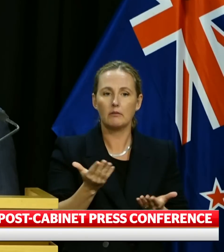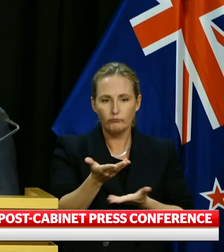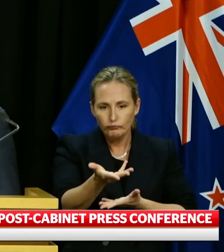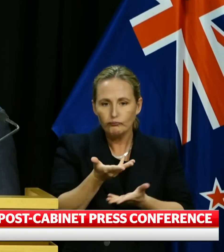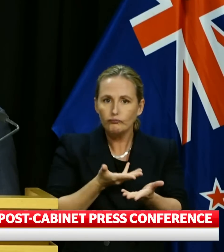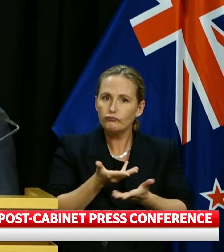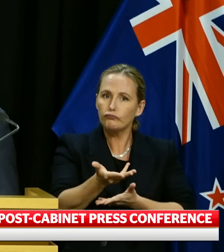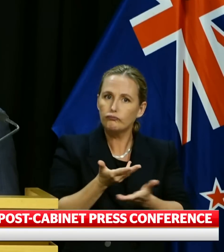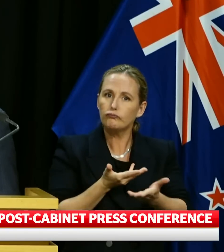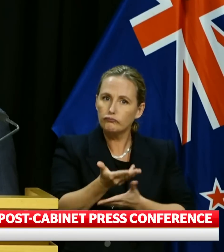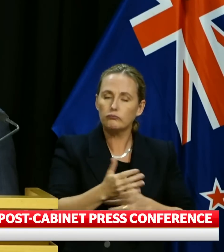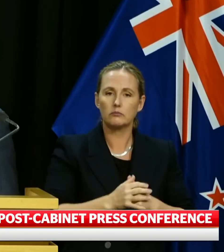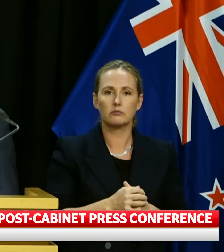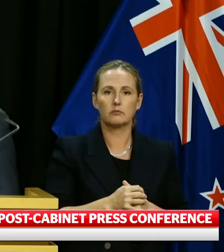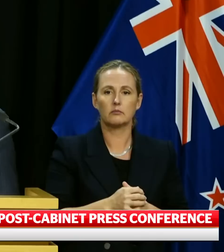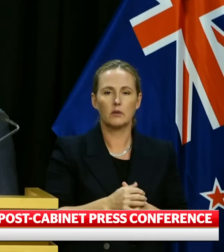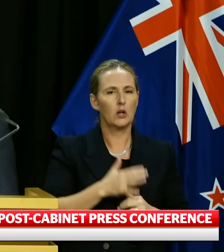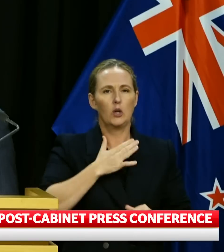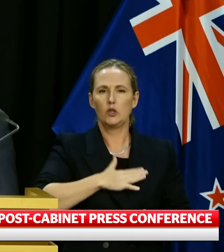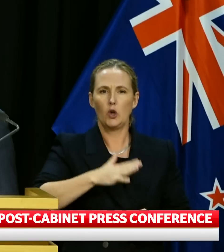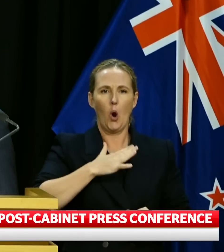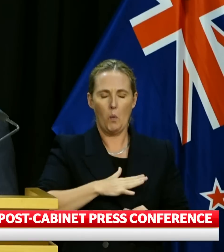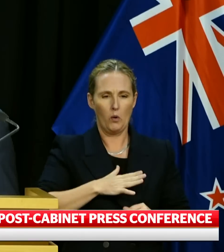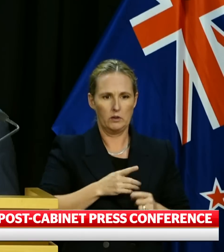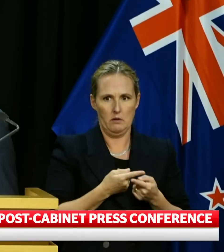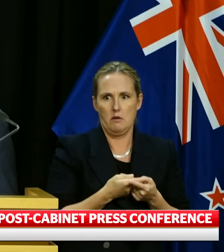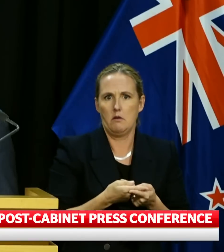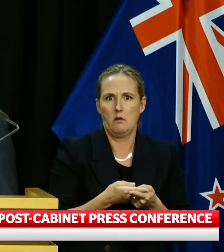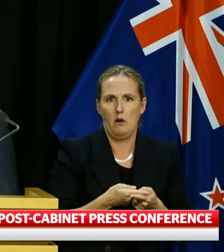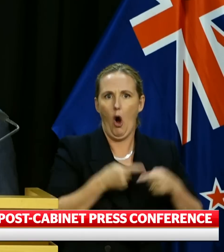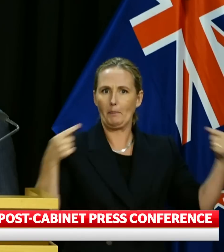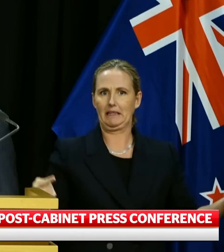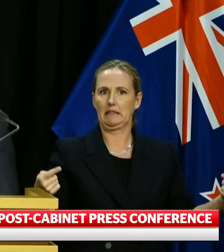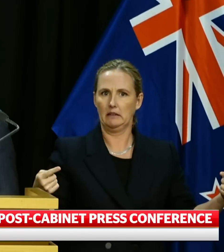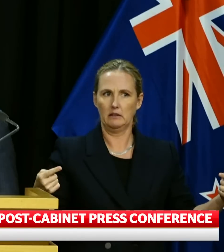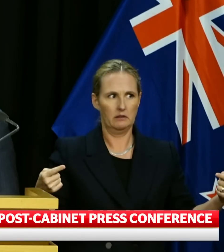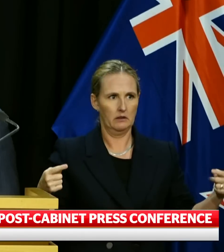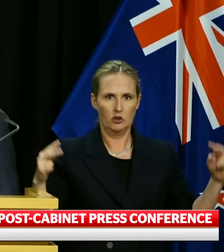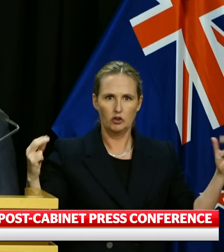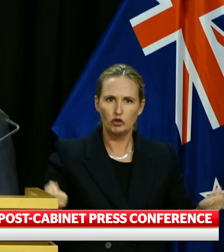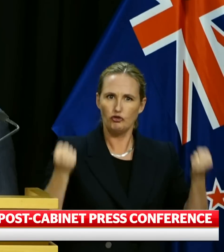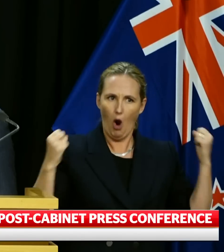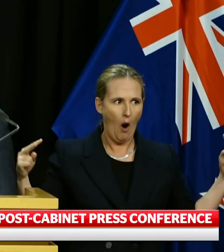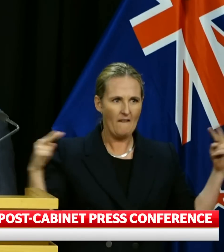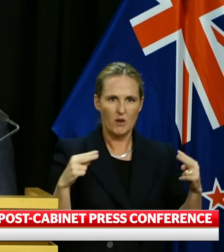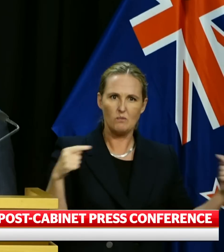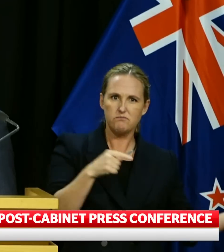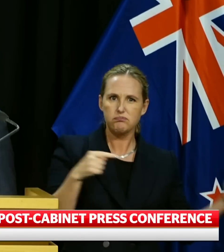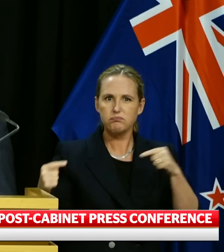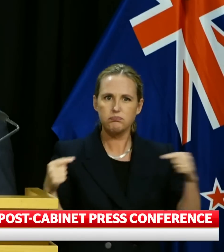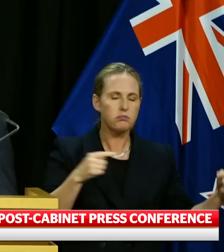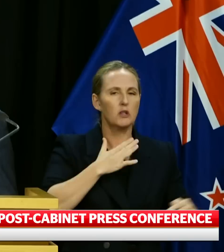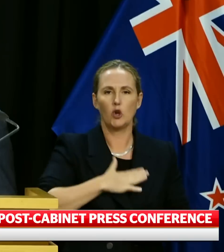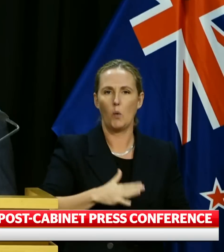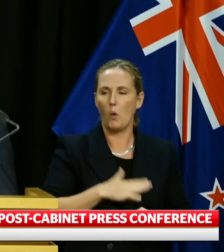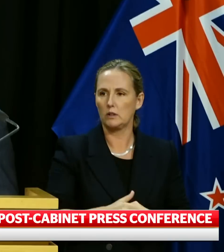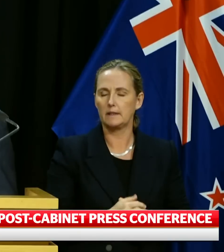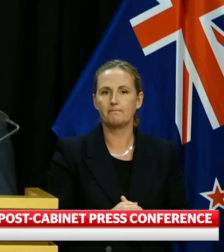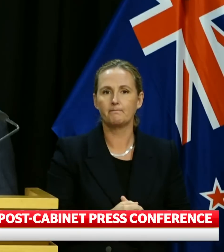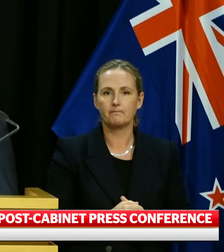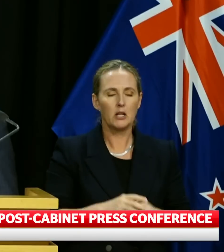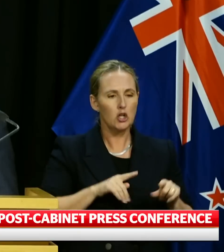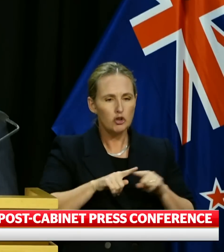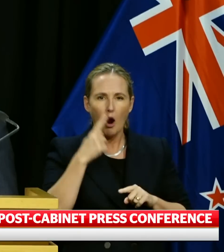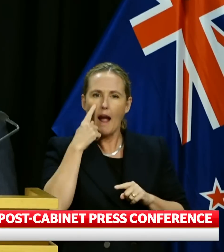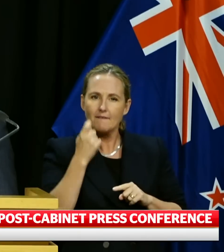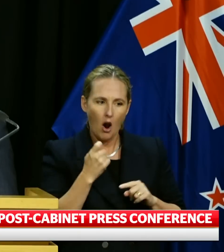we don't actively encourage the degree of polarisation that we see in other countries, that we seek to find common ground